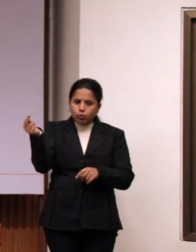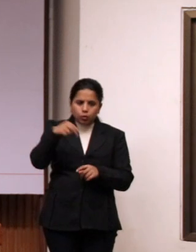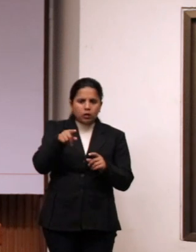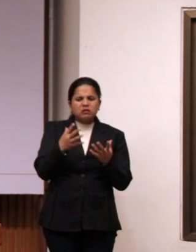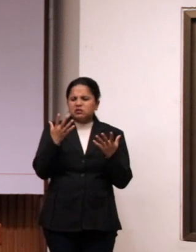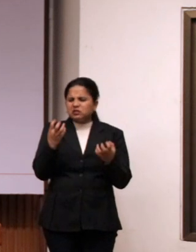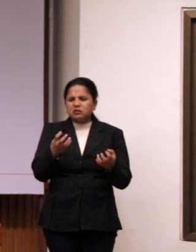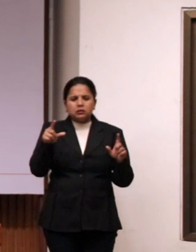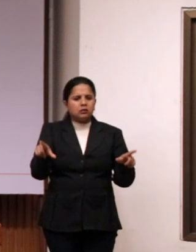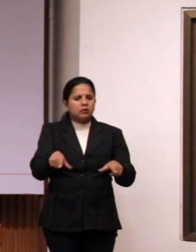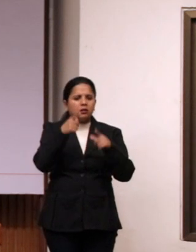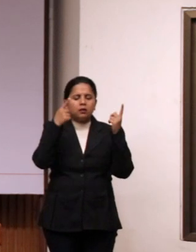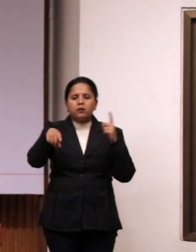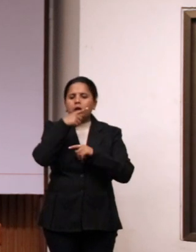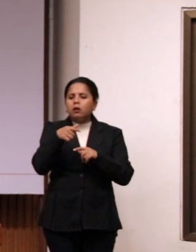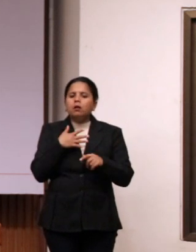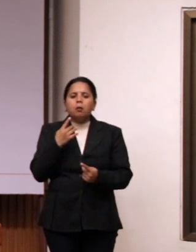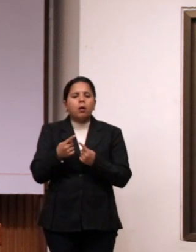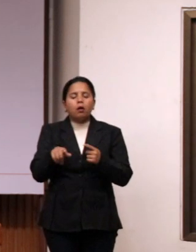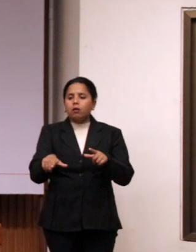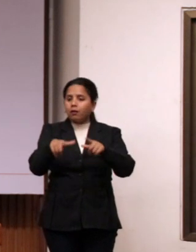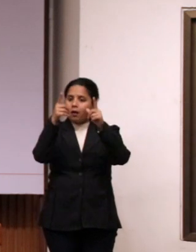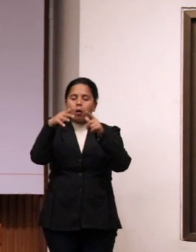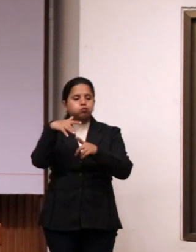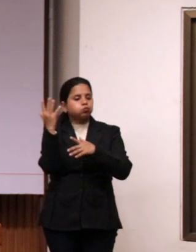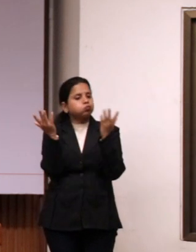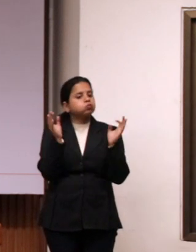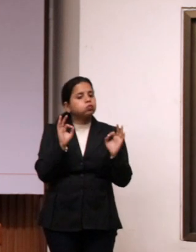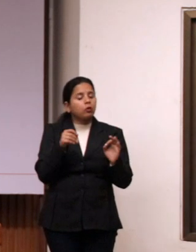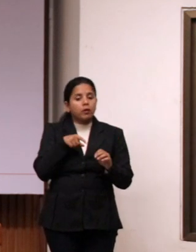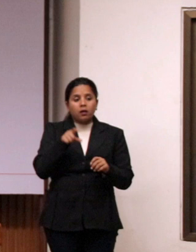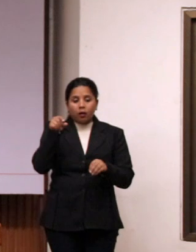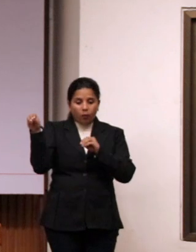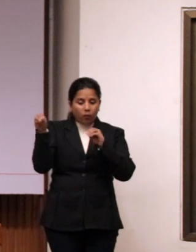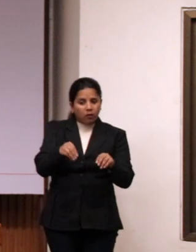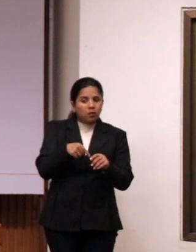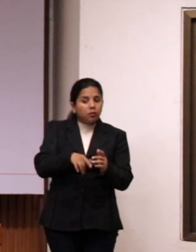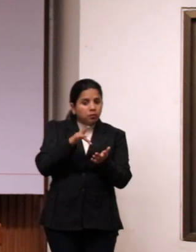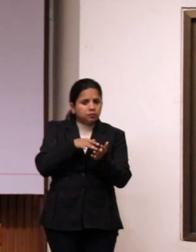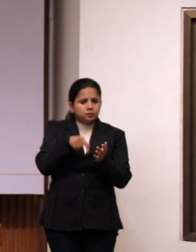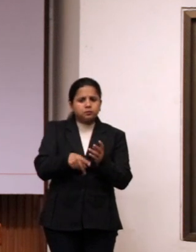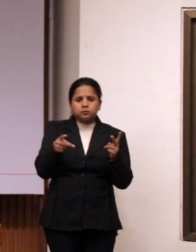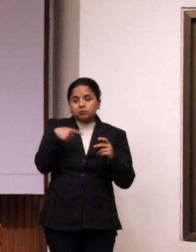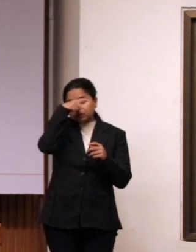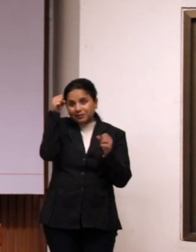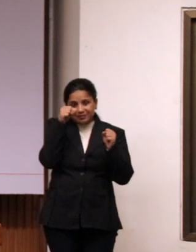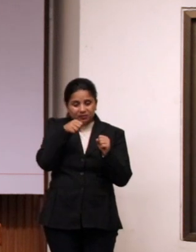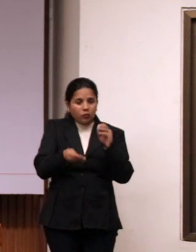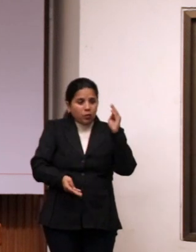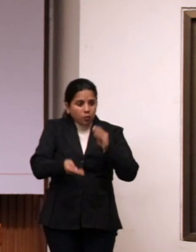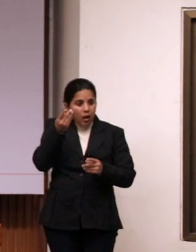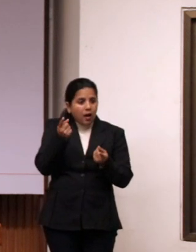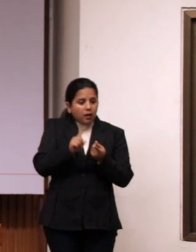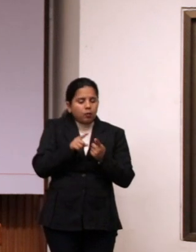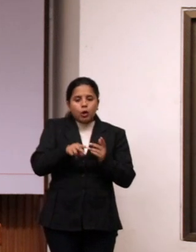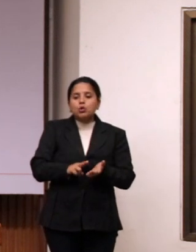dry, the trees are very happy in the park. Not only that, the migratory bird density when goes down, entire